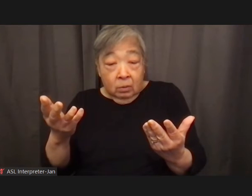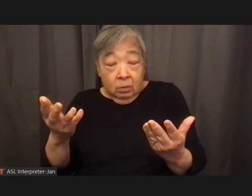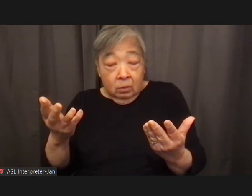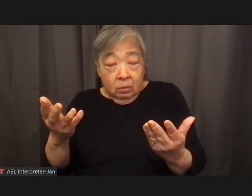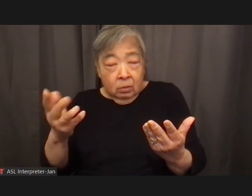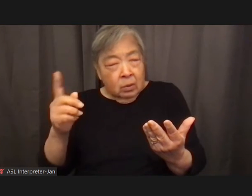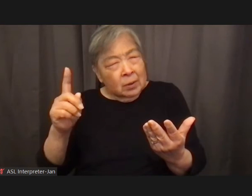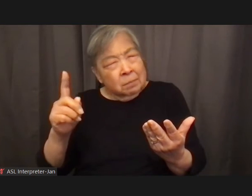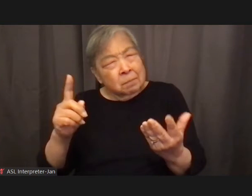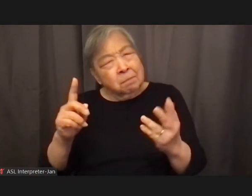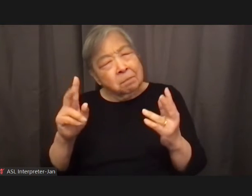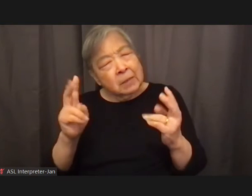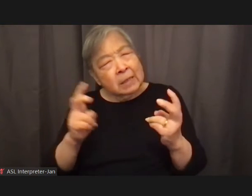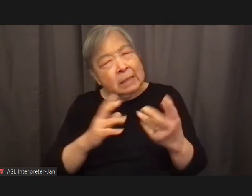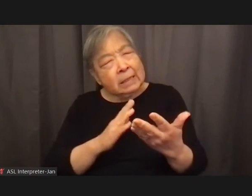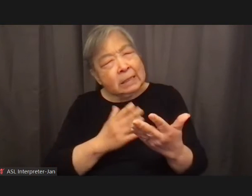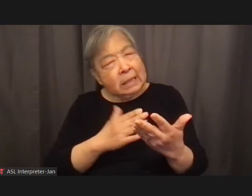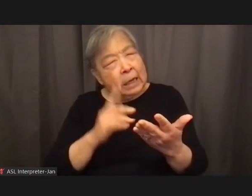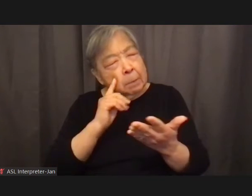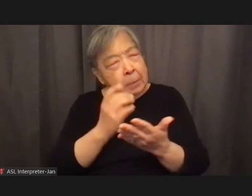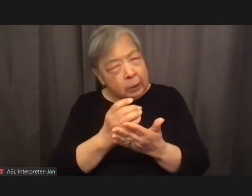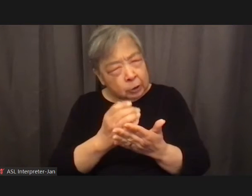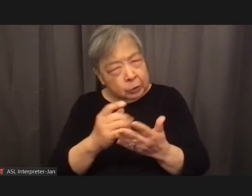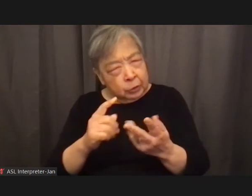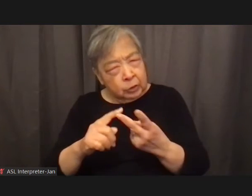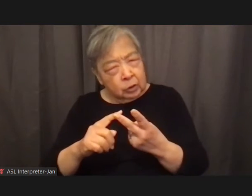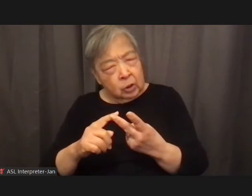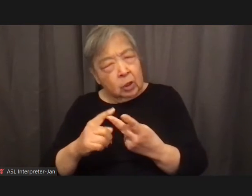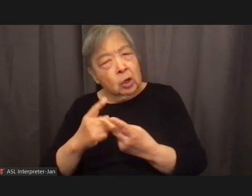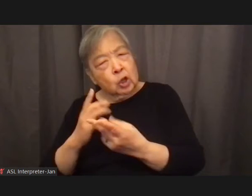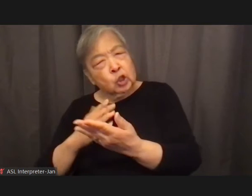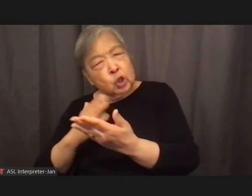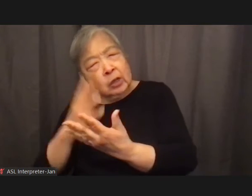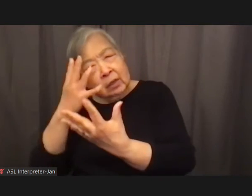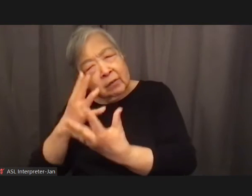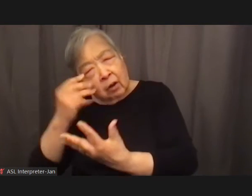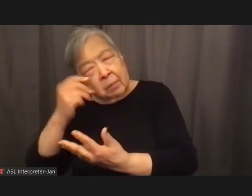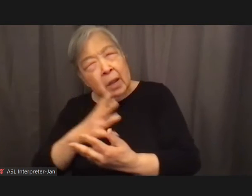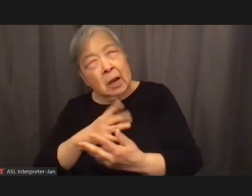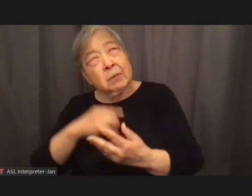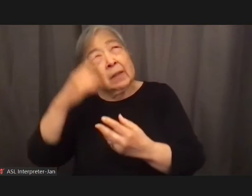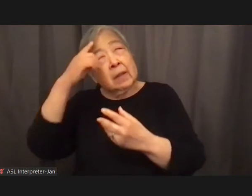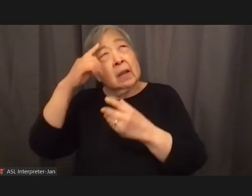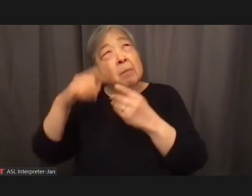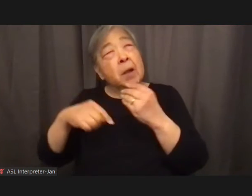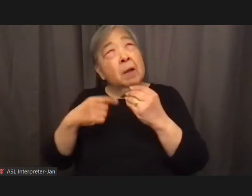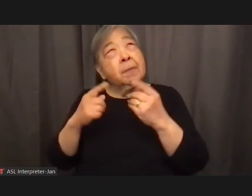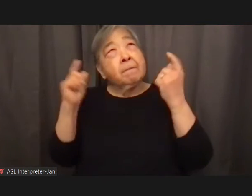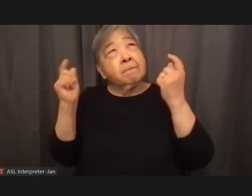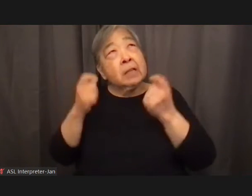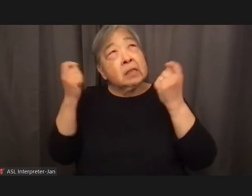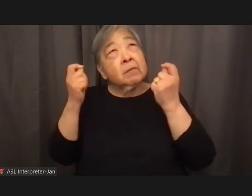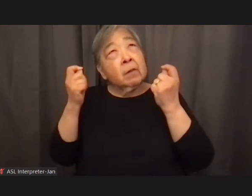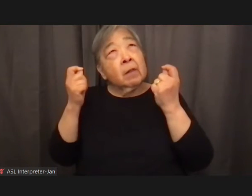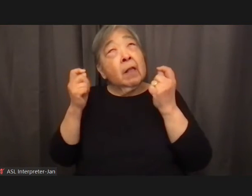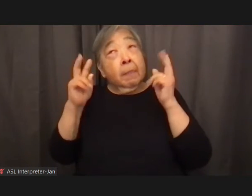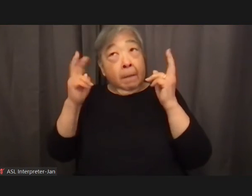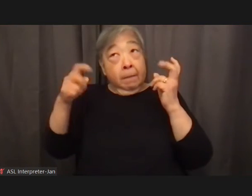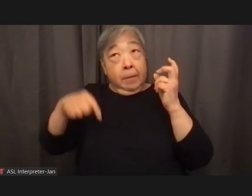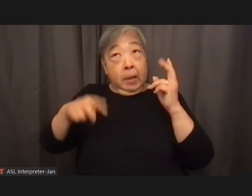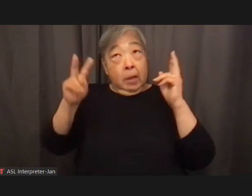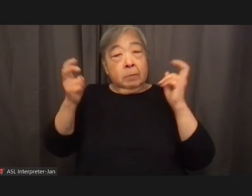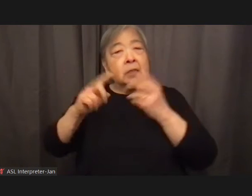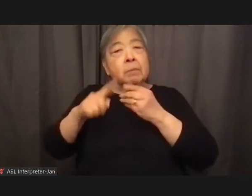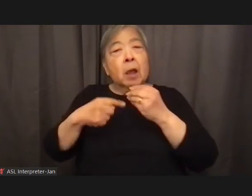But with Singing Pictures and Songs of a Sorrowful Man, I was thinking about the theme of this festival is about storytelling. And these are